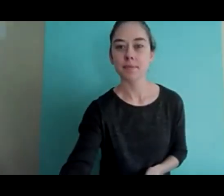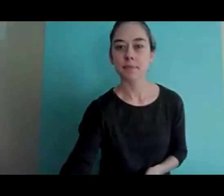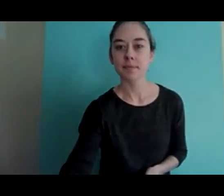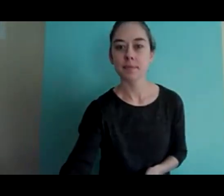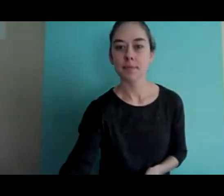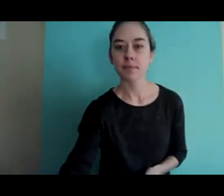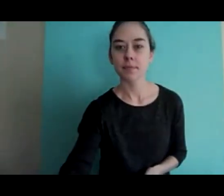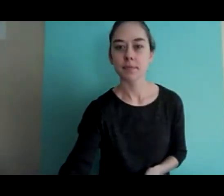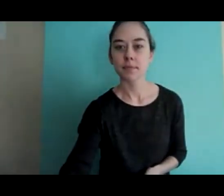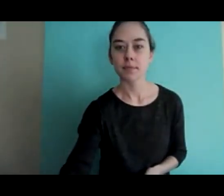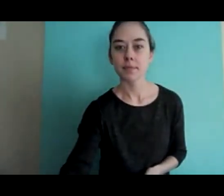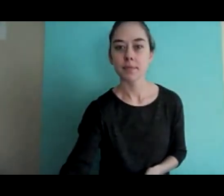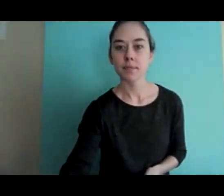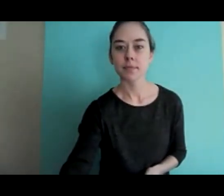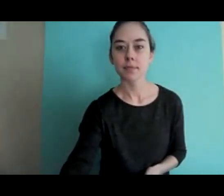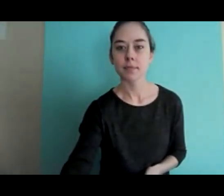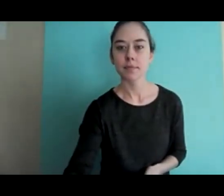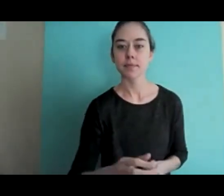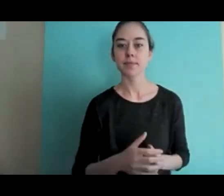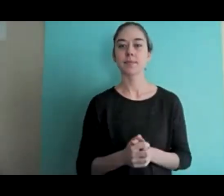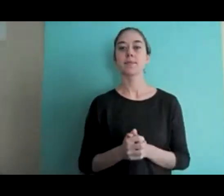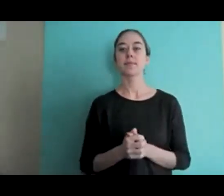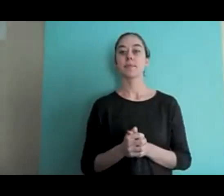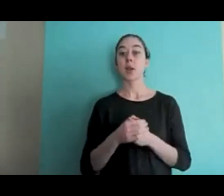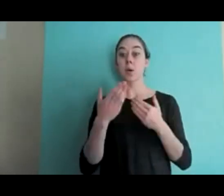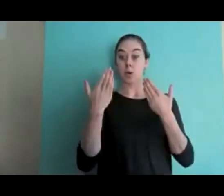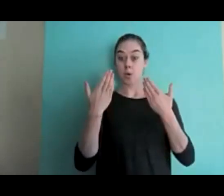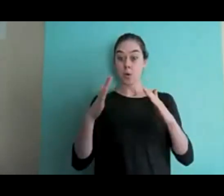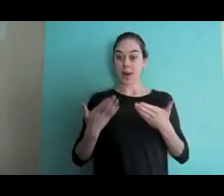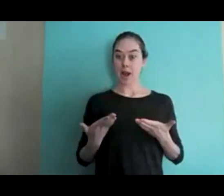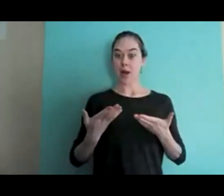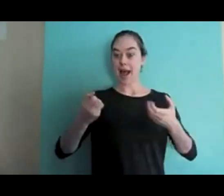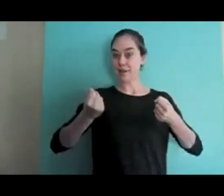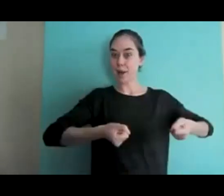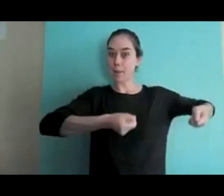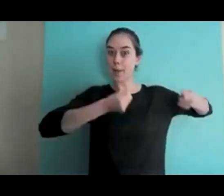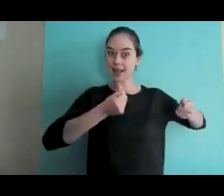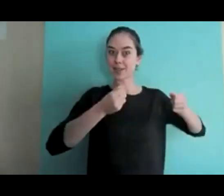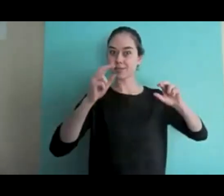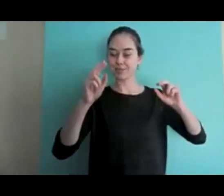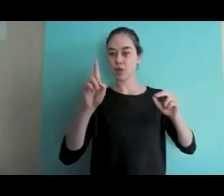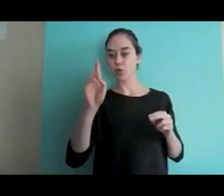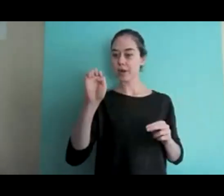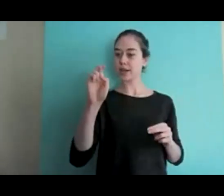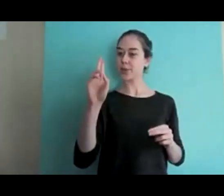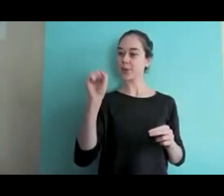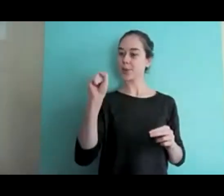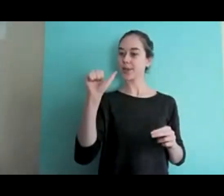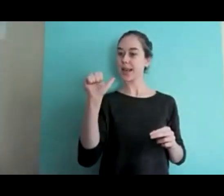So what I have here is a little reusable shopping bag, couple of bottles of